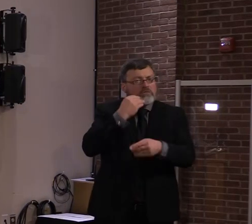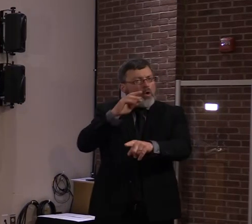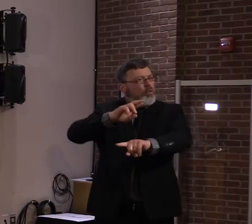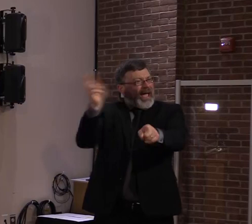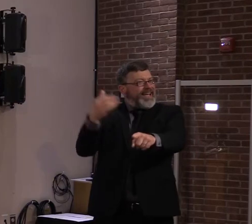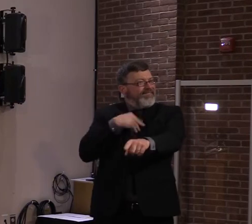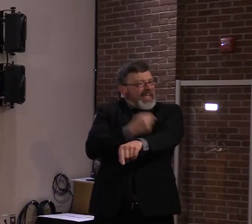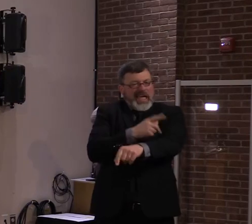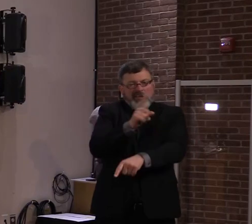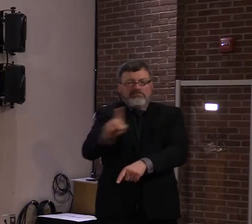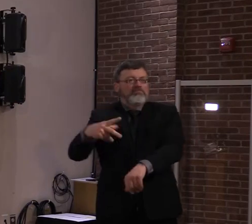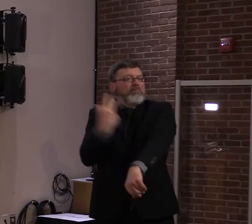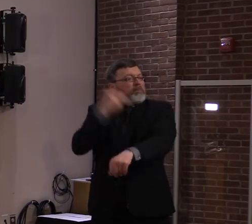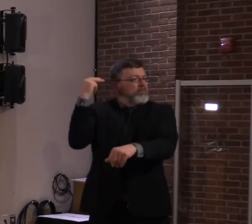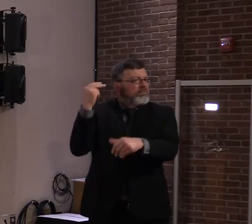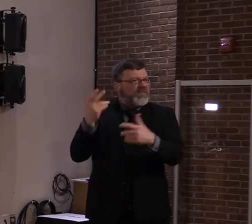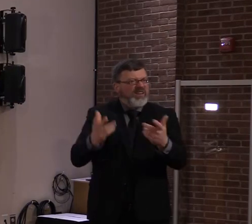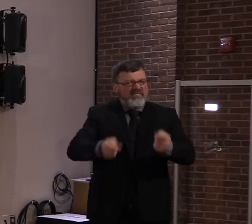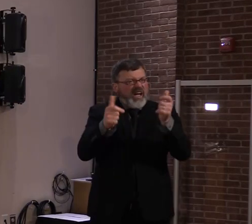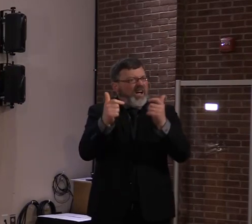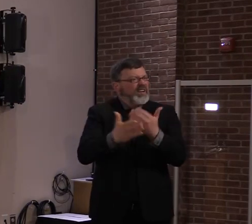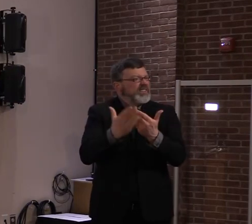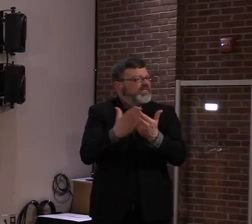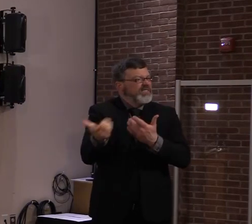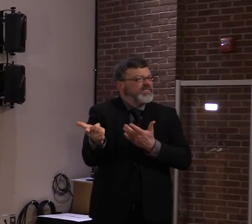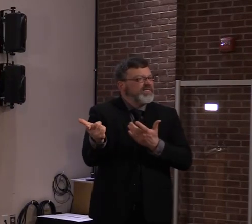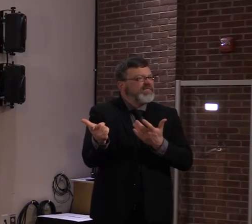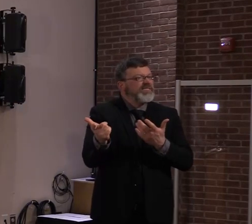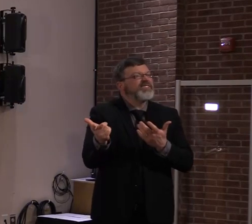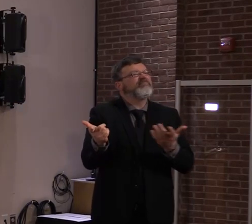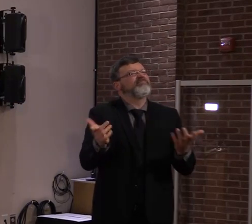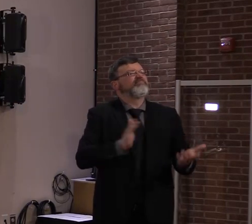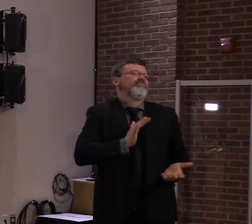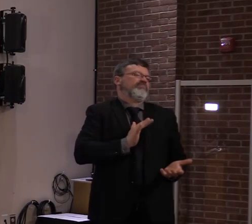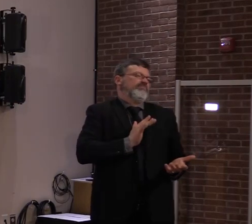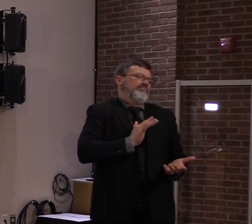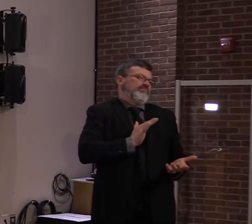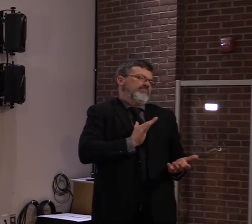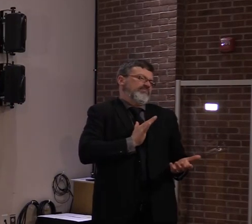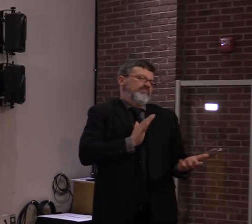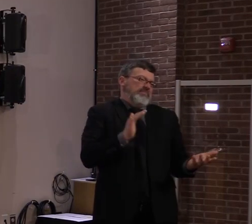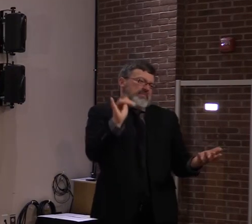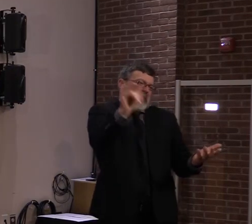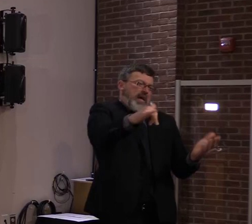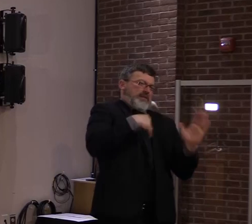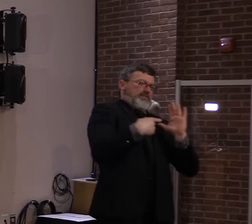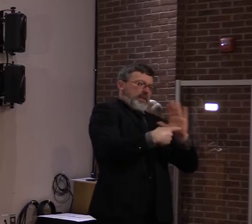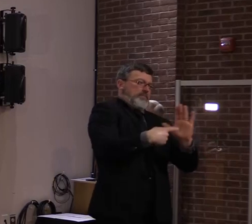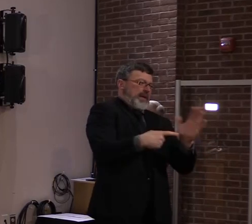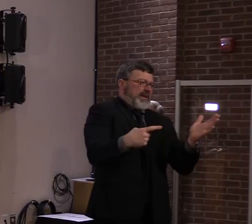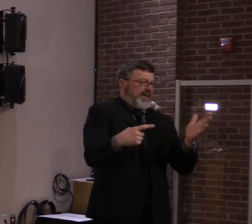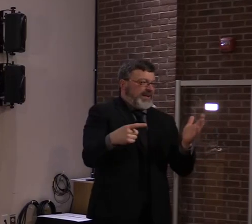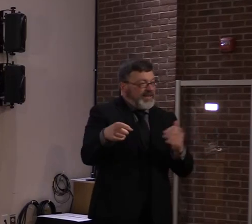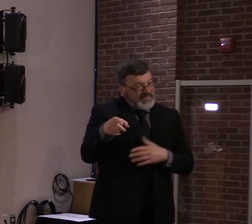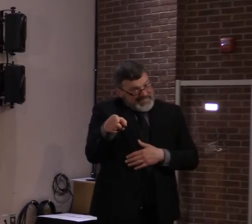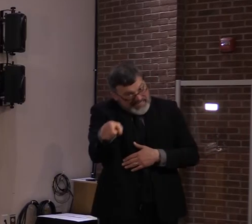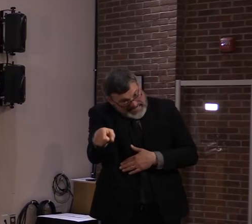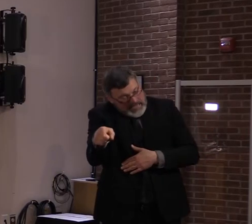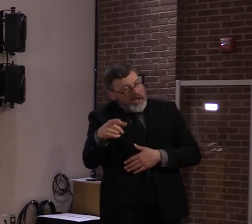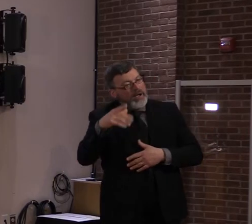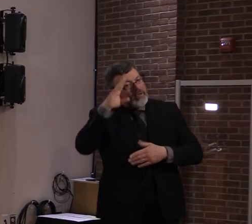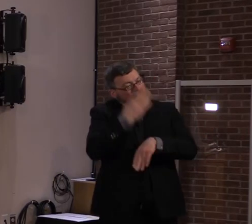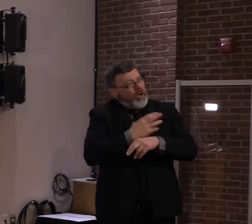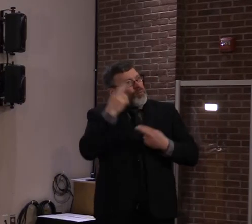him, and getting the shot was easy. It was time for him to have found the right reason and do the right